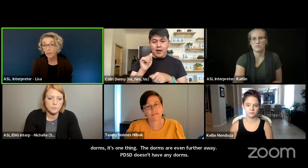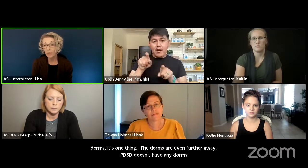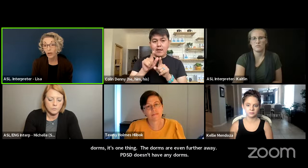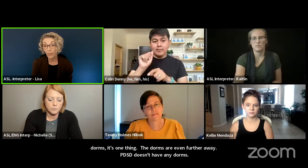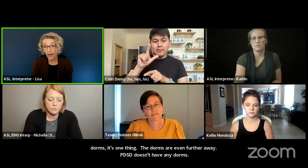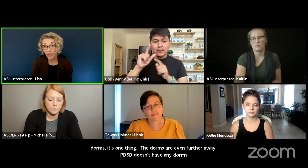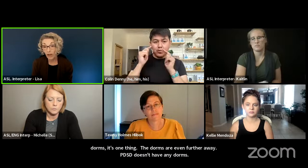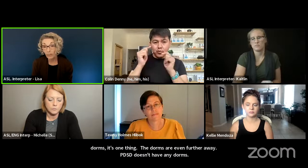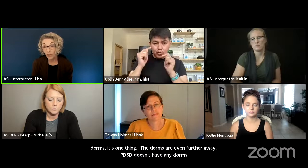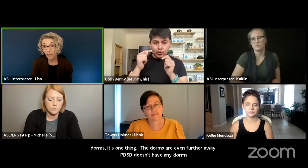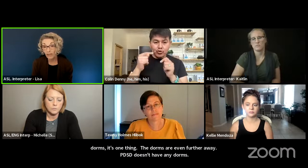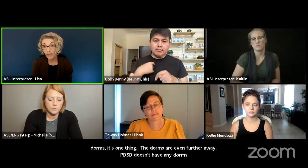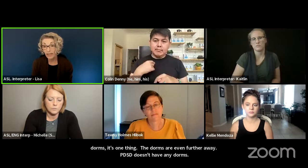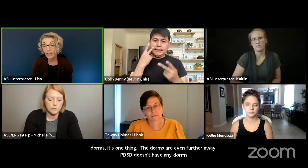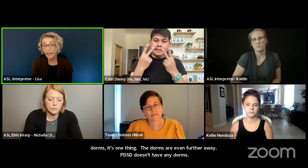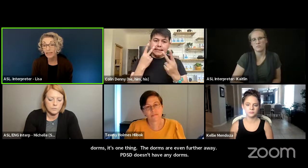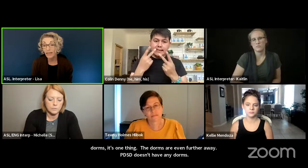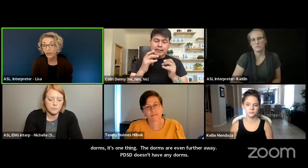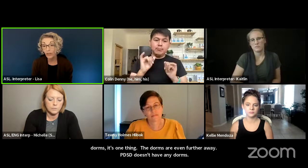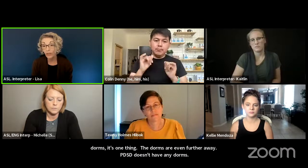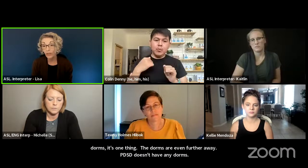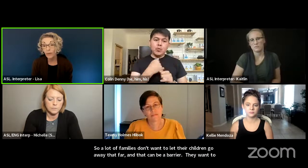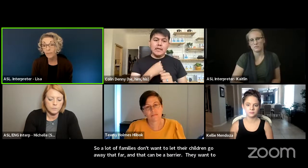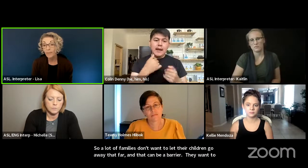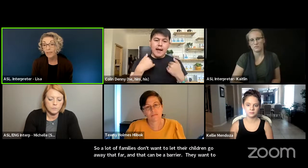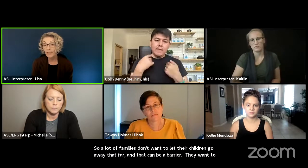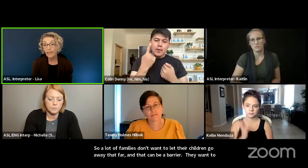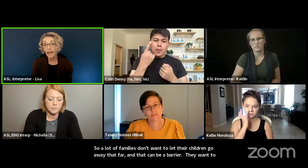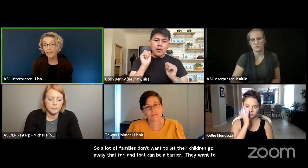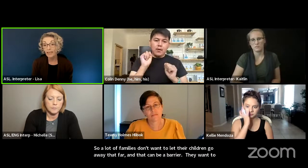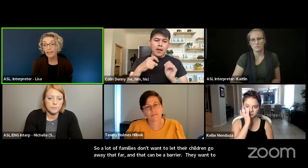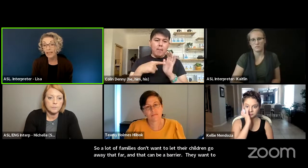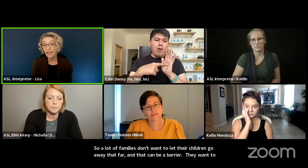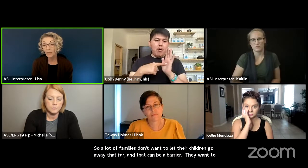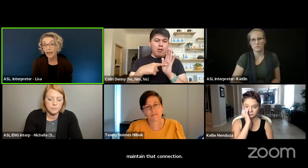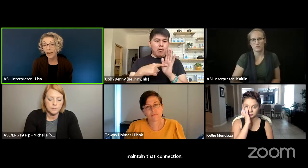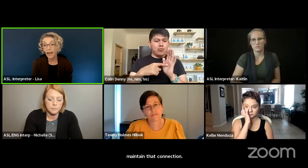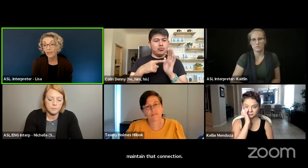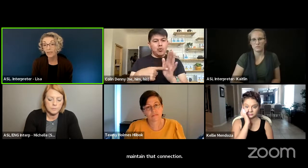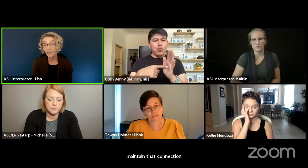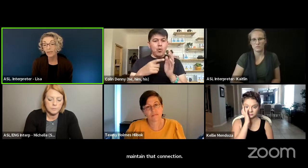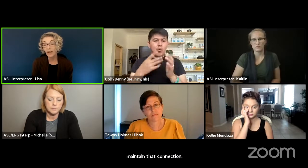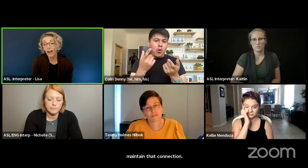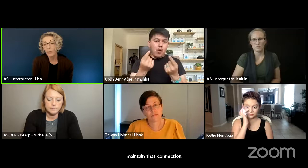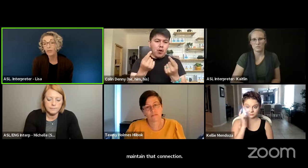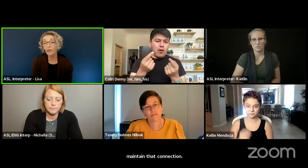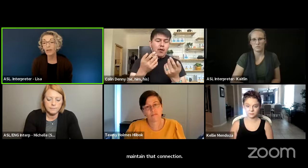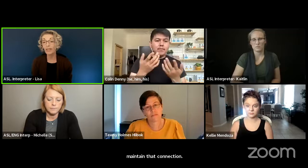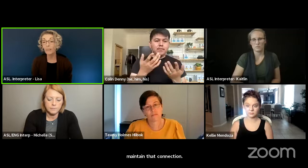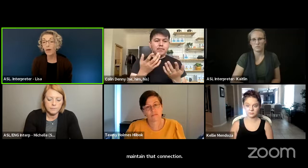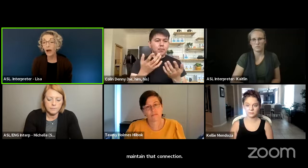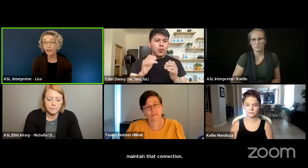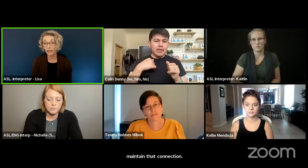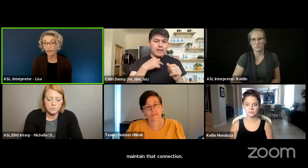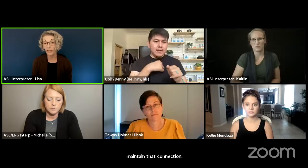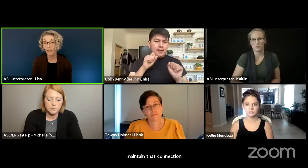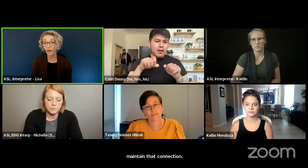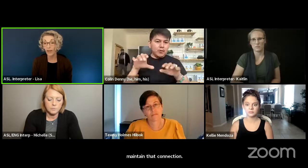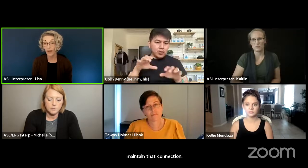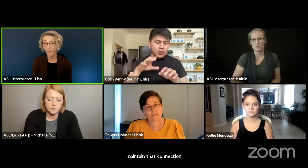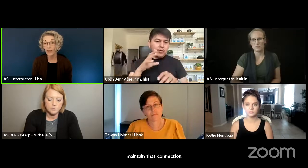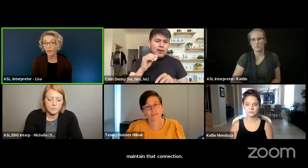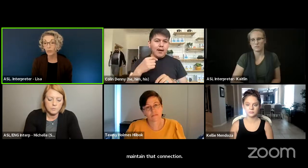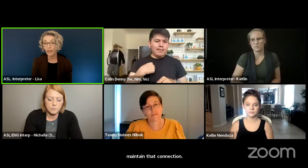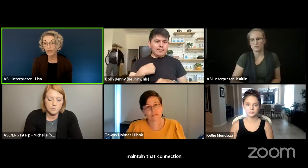honestly, my job currently as an ASL tutor is that I see that we have an opportunity to model